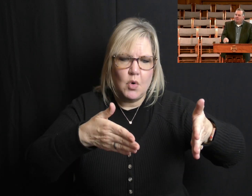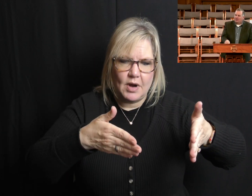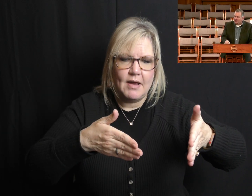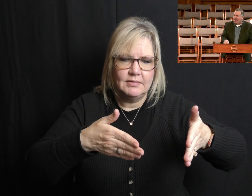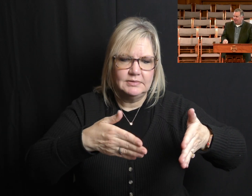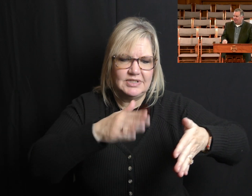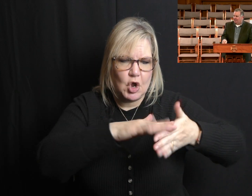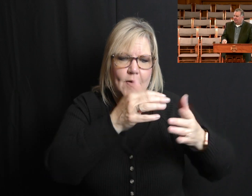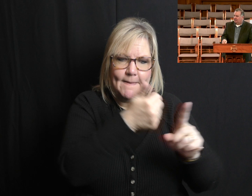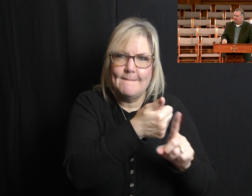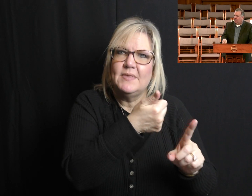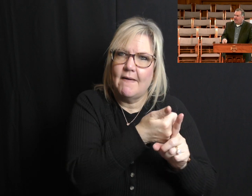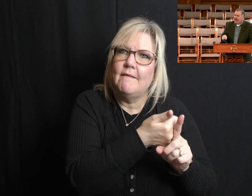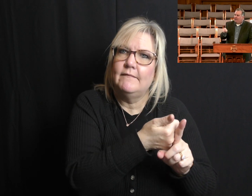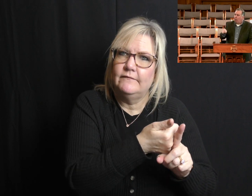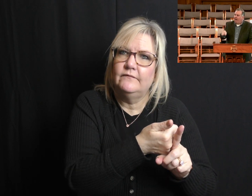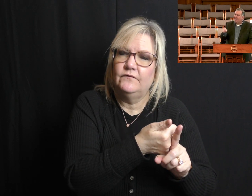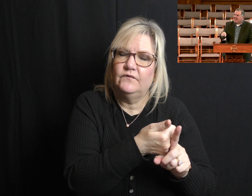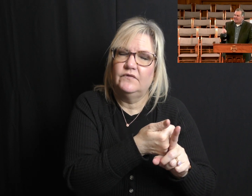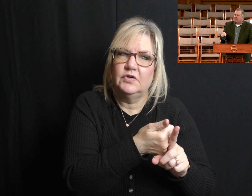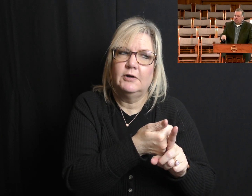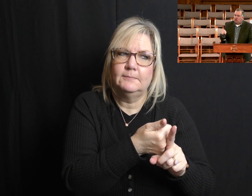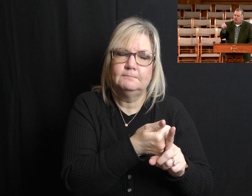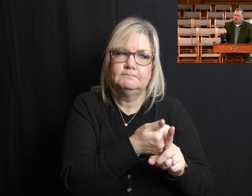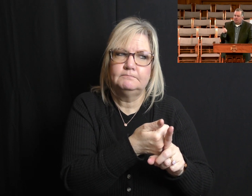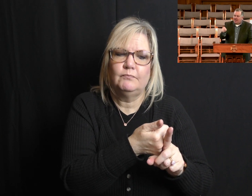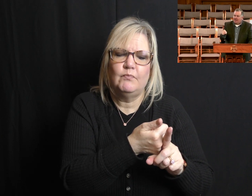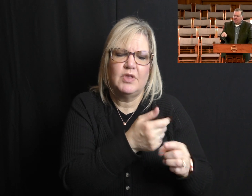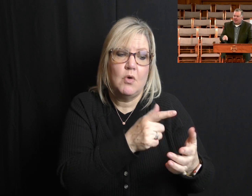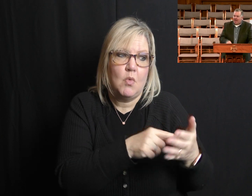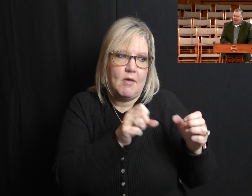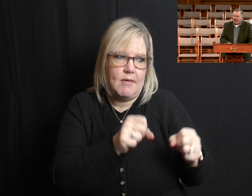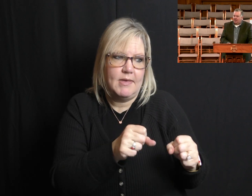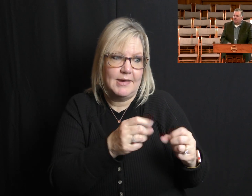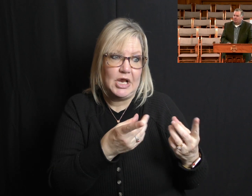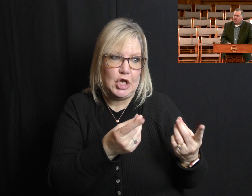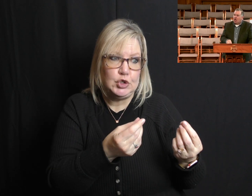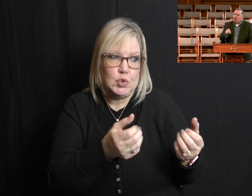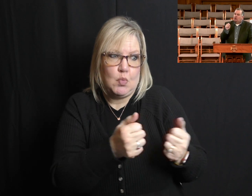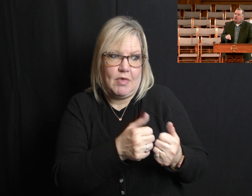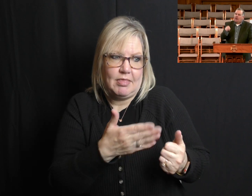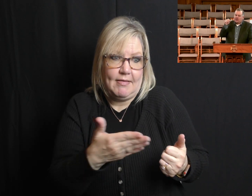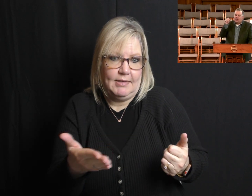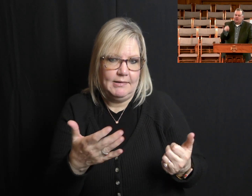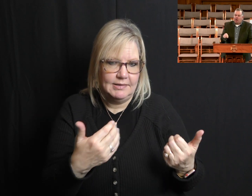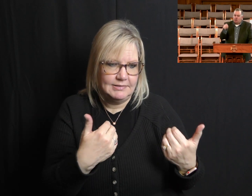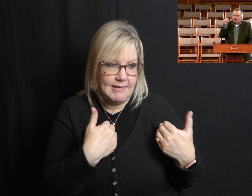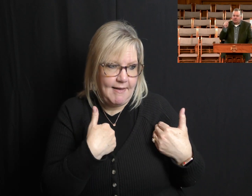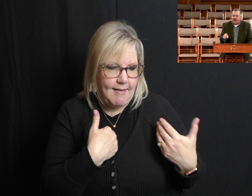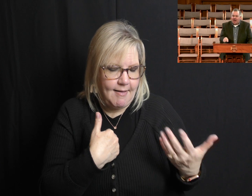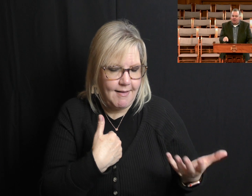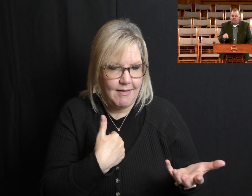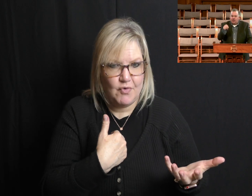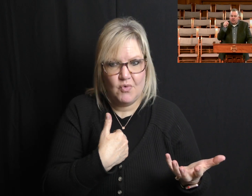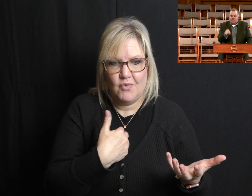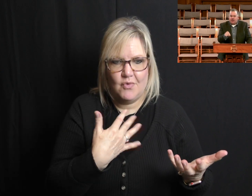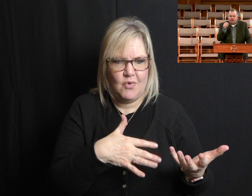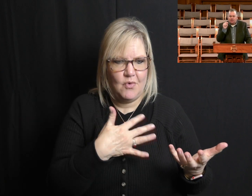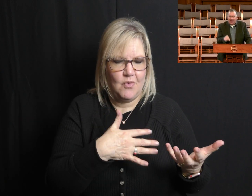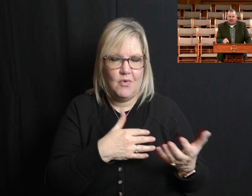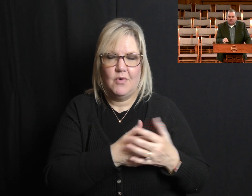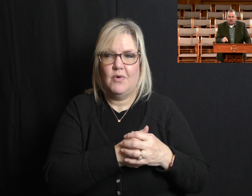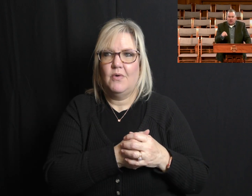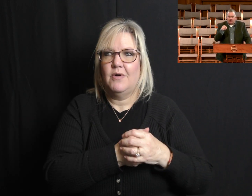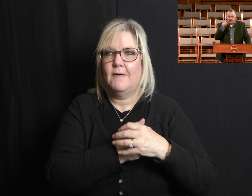on himself and what he could do with the things that he had. Look at the number of times